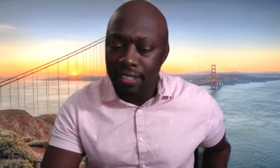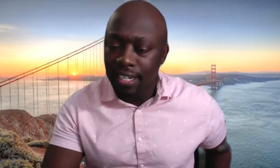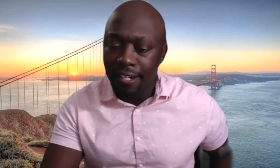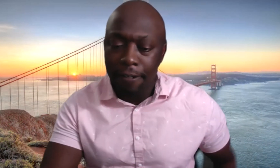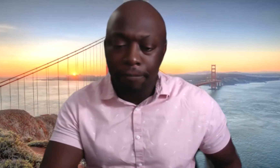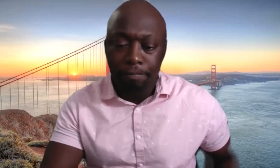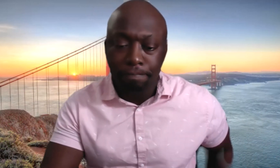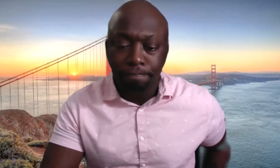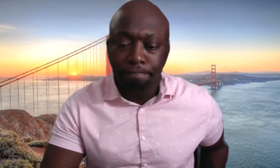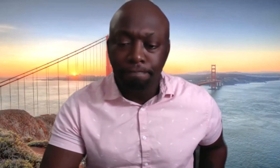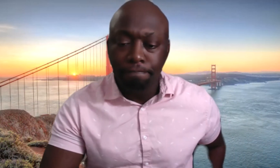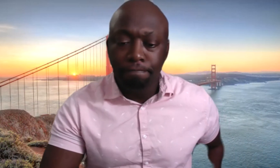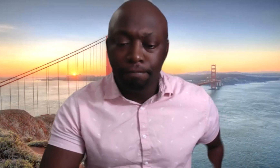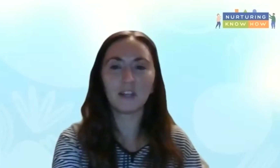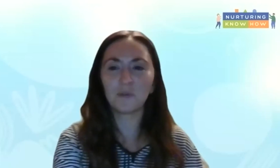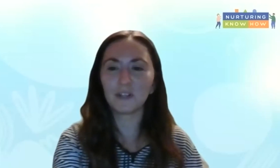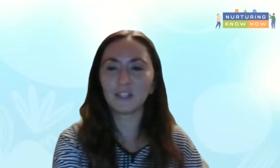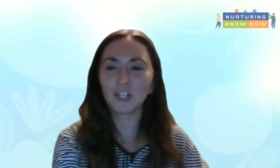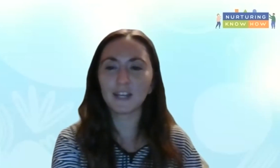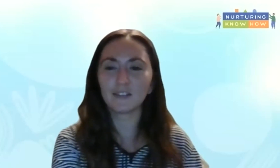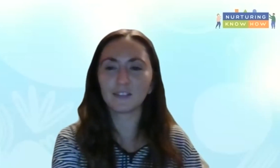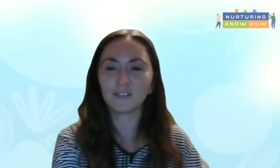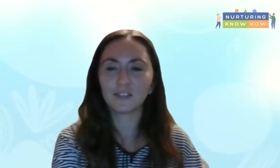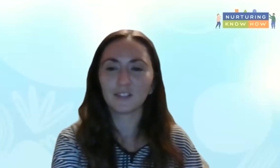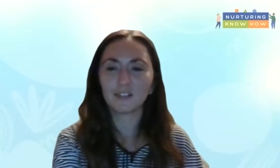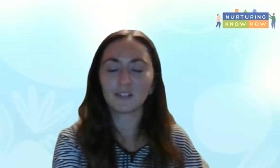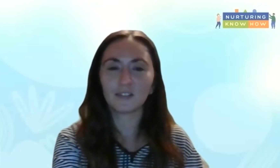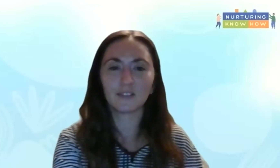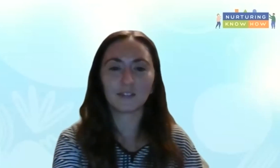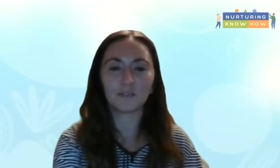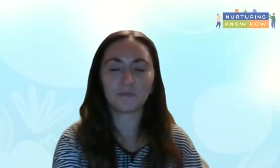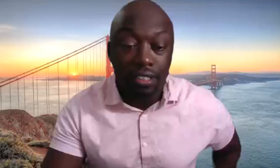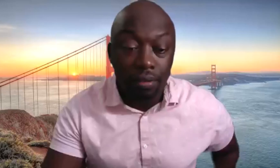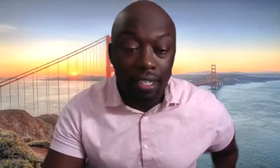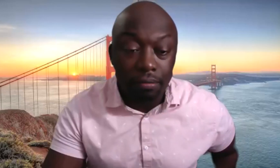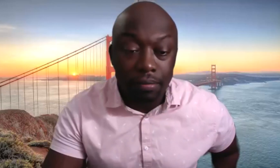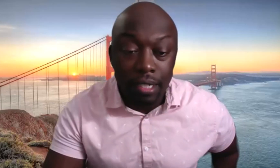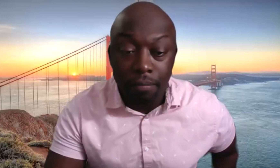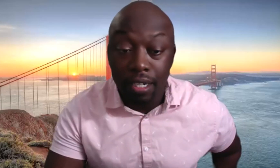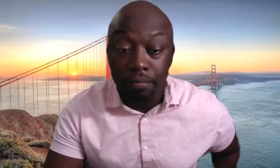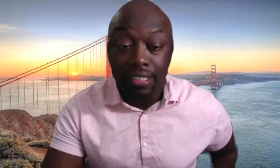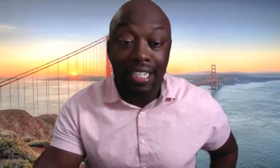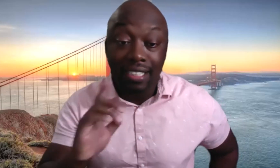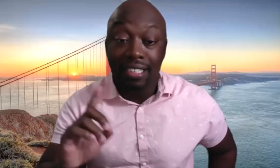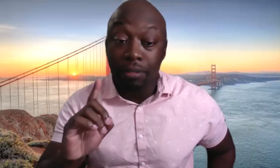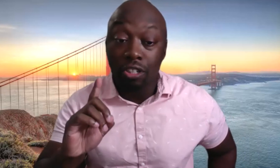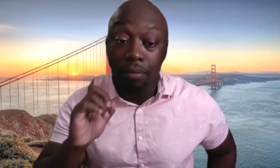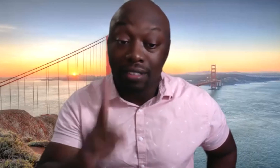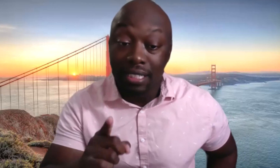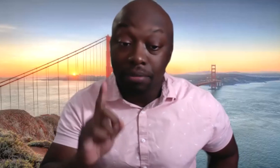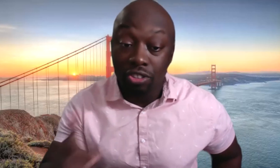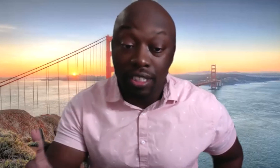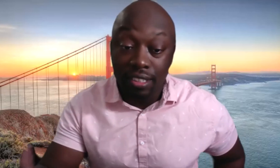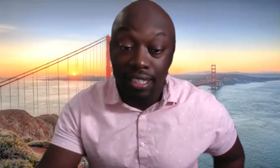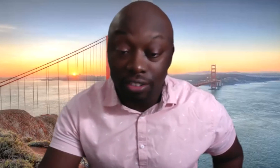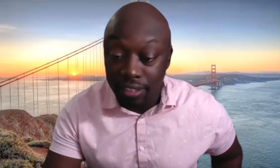slide again? I don't have any more in the chat. All right. Well, feel free to add some more questions while I bring up the slide, because I'm going to talk about